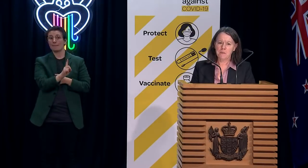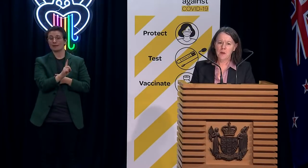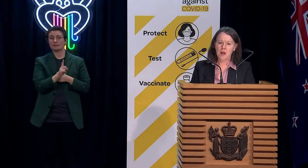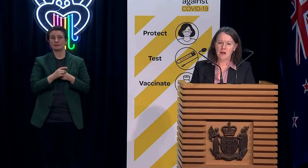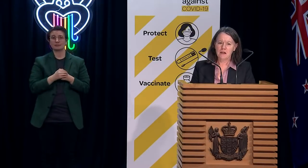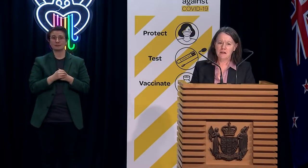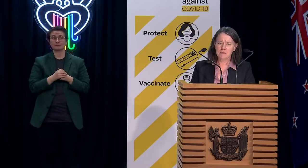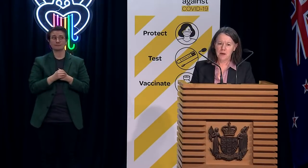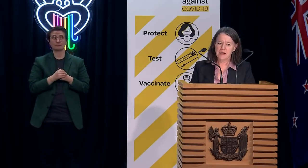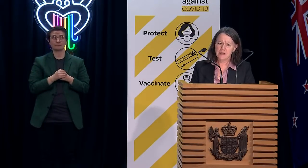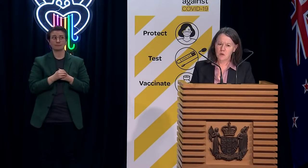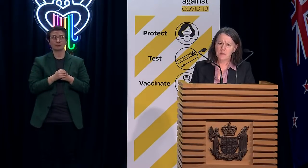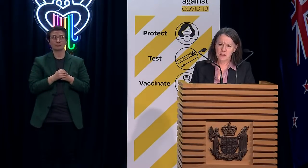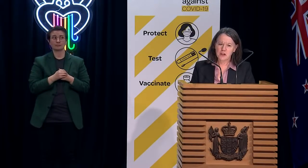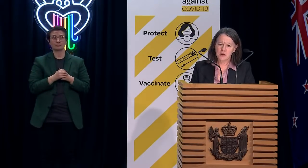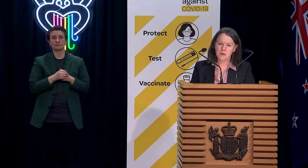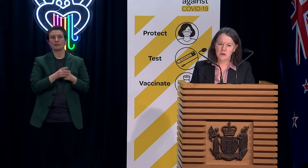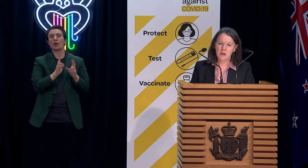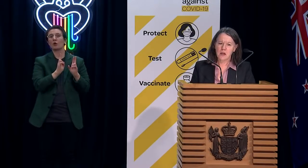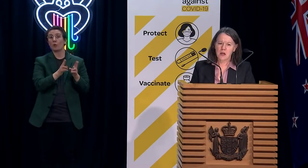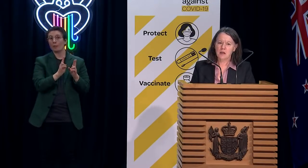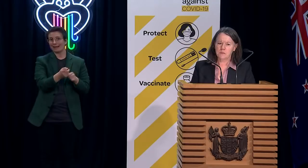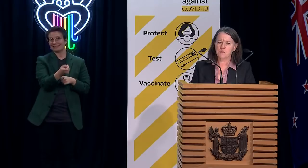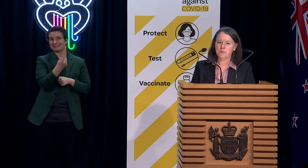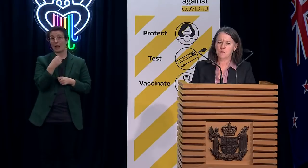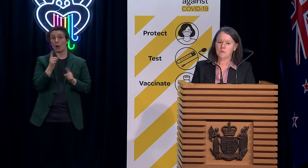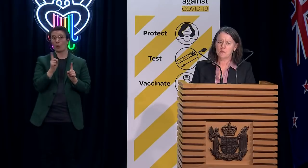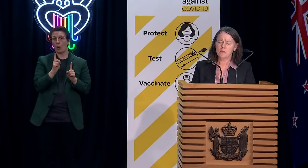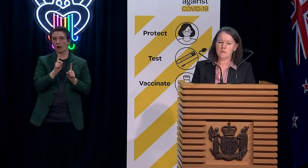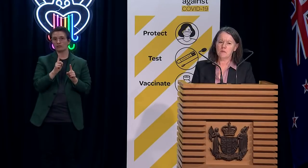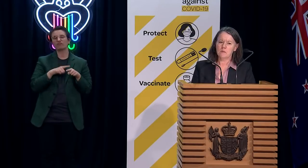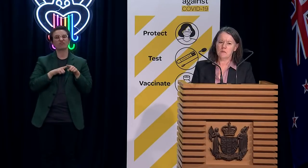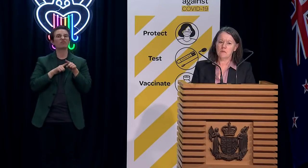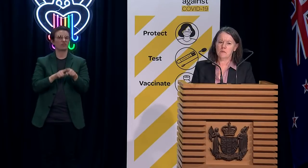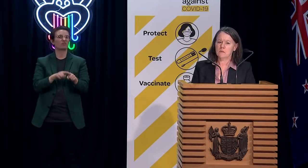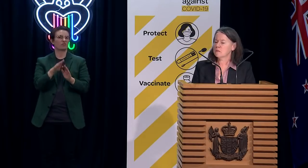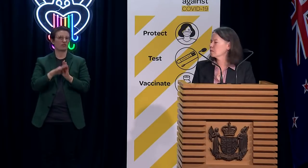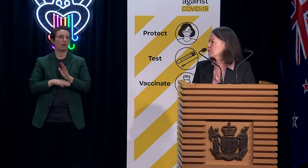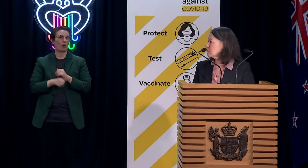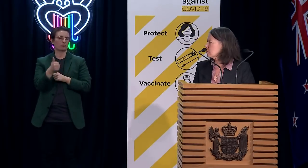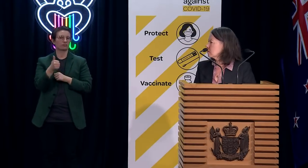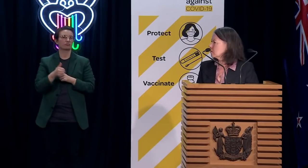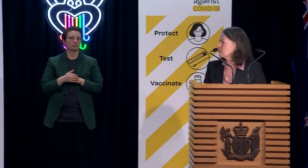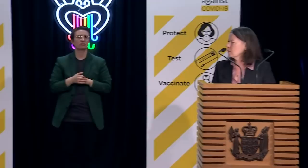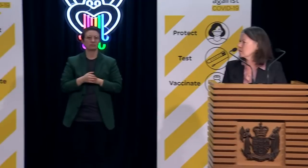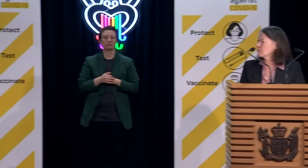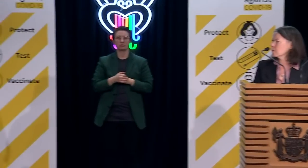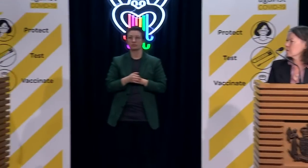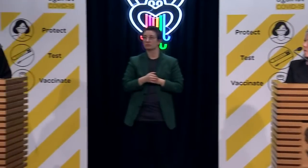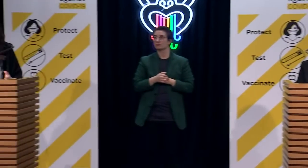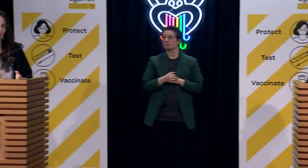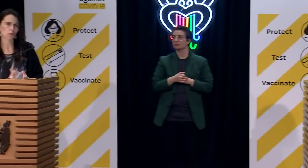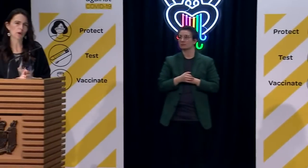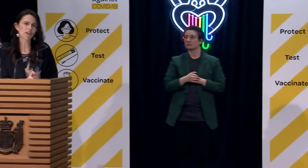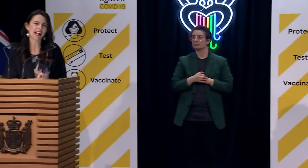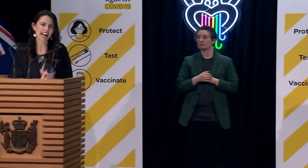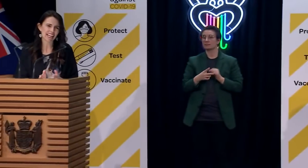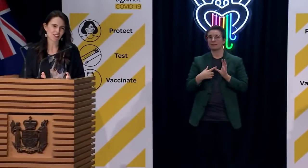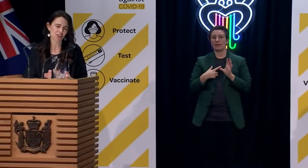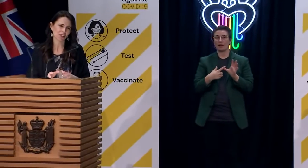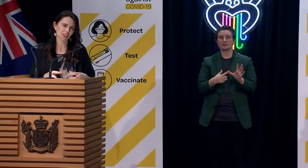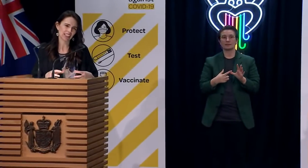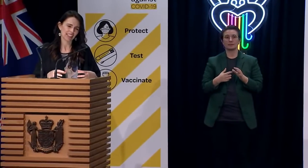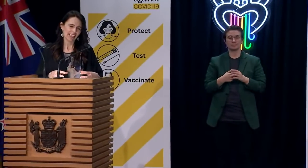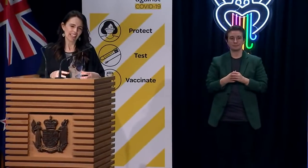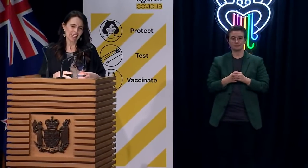that compliance has not been an issue. Can I ask that? Sorry. Yeah, I was just going to say, look, from my recollection on some of the briefs, where it